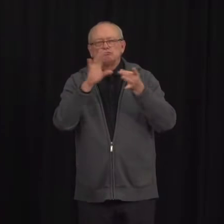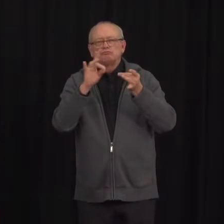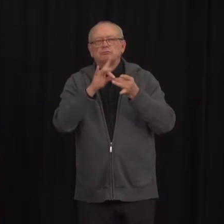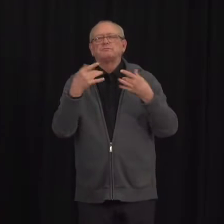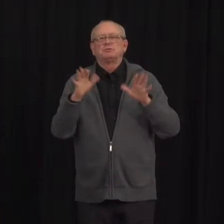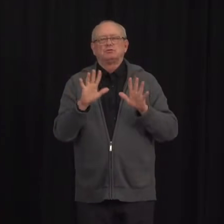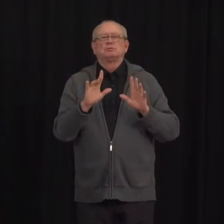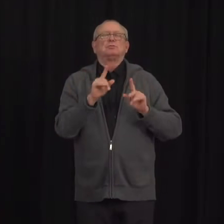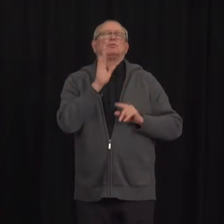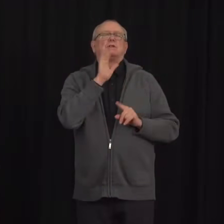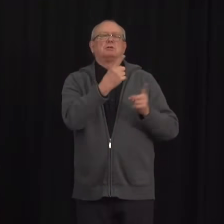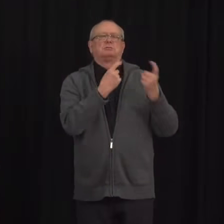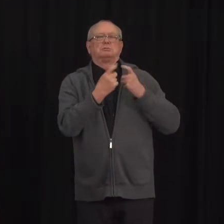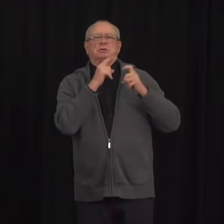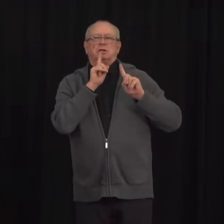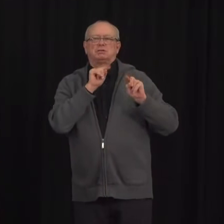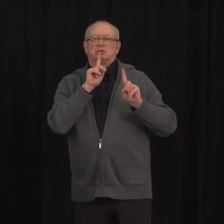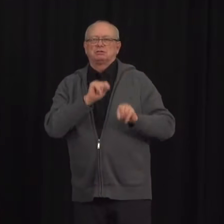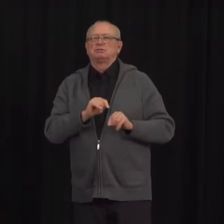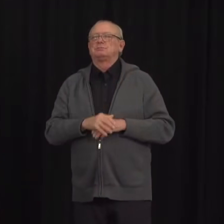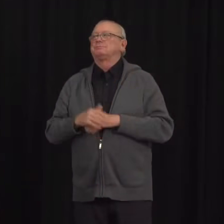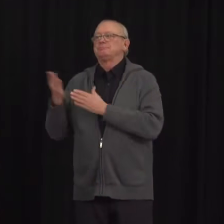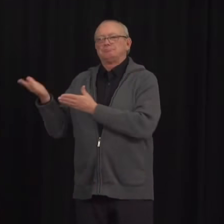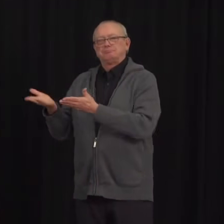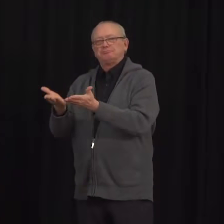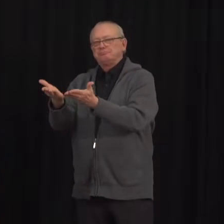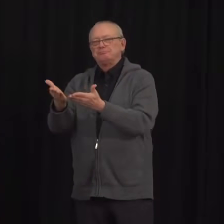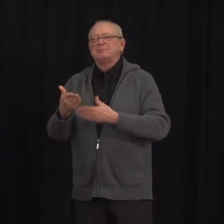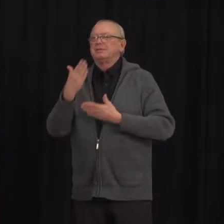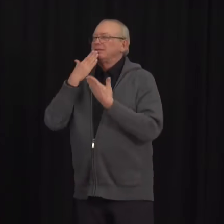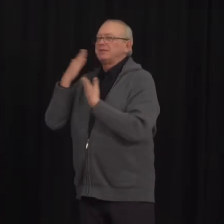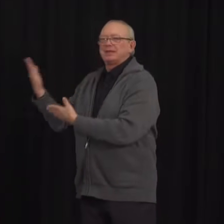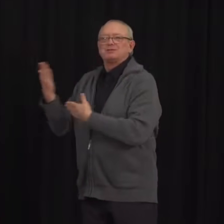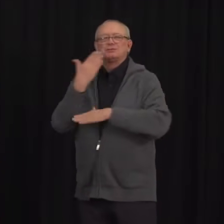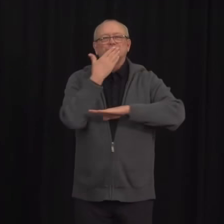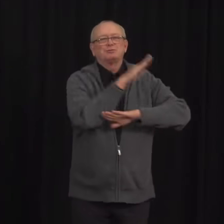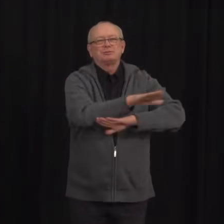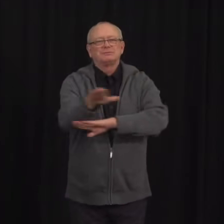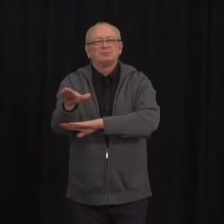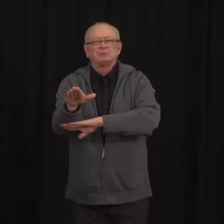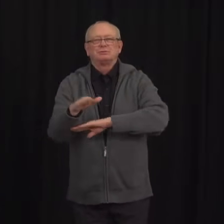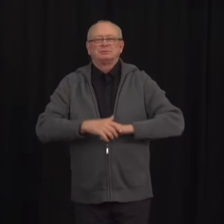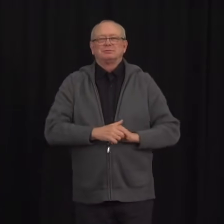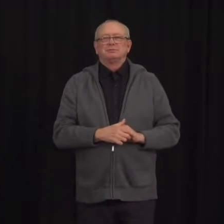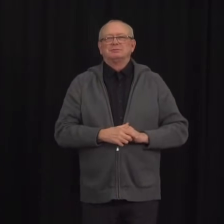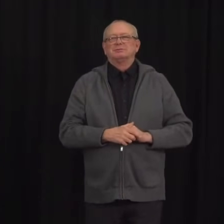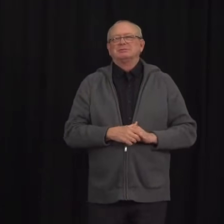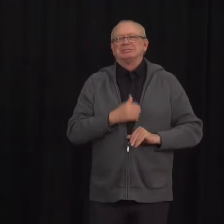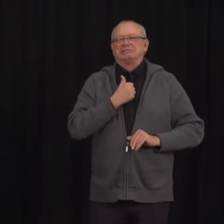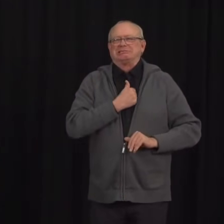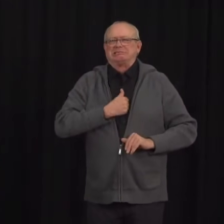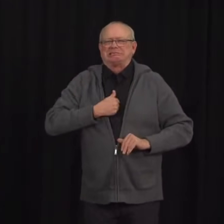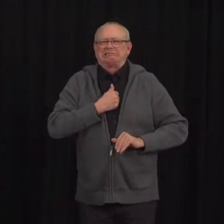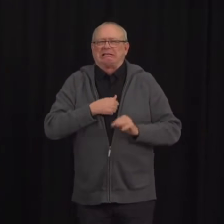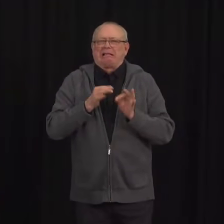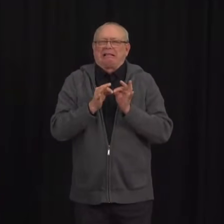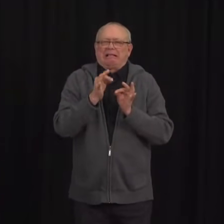Hinshaw. Thank you, Zoe, and good afternoon, everyone. I apologize for today's